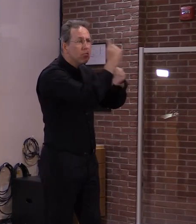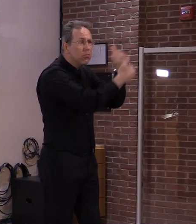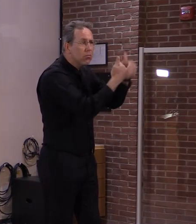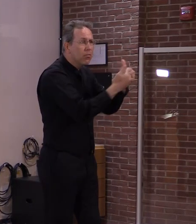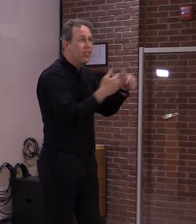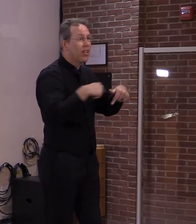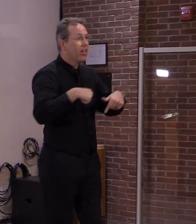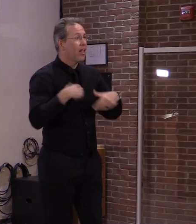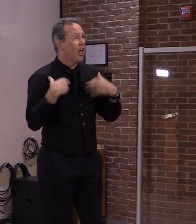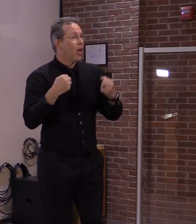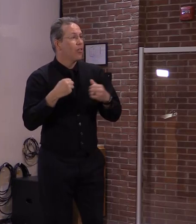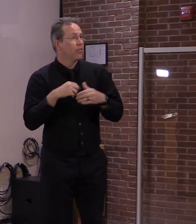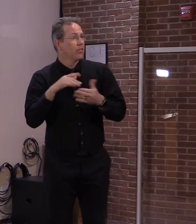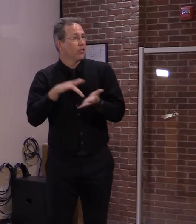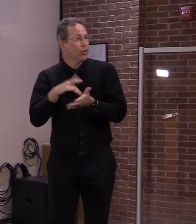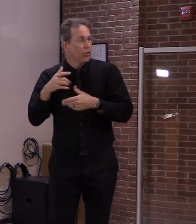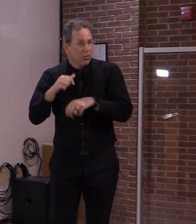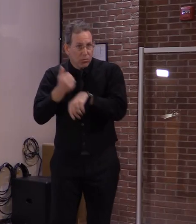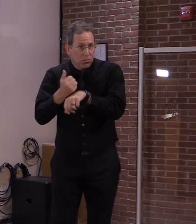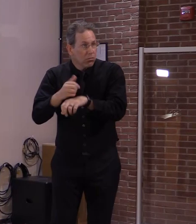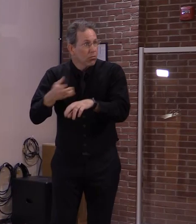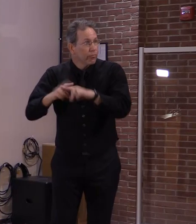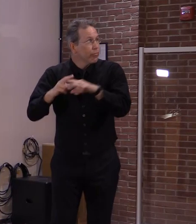vaccine that we didn't anticipate